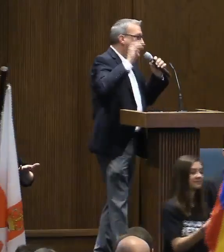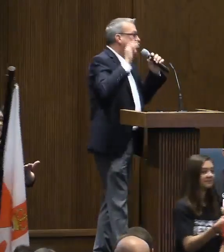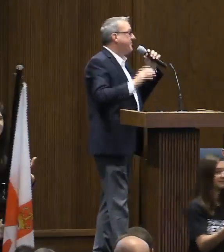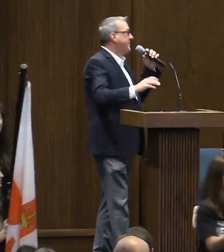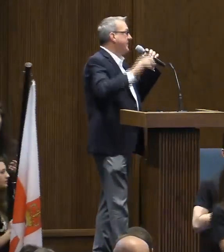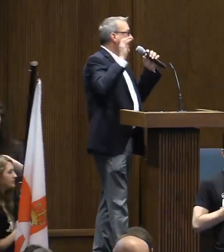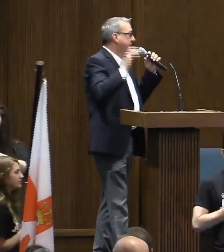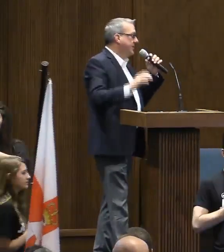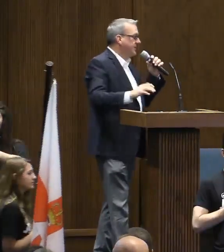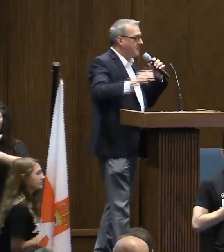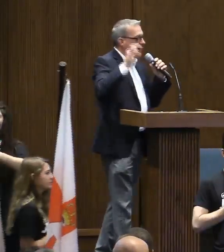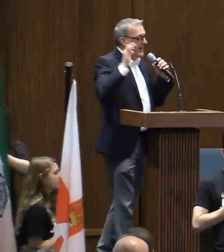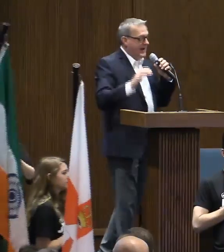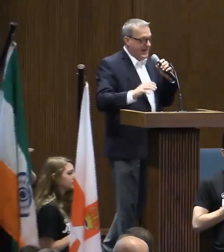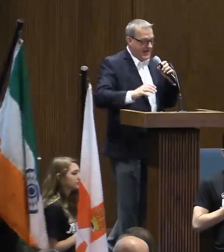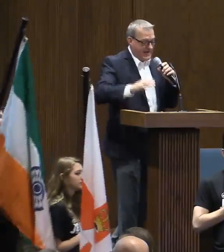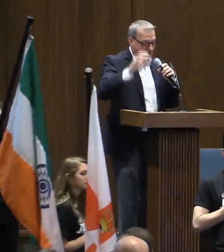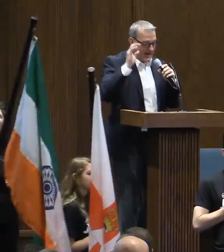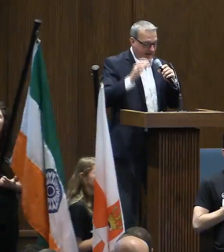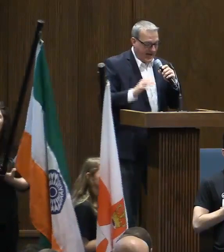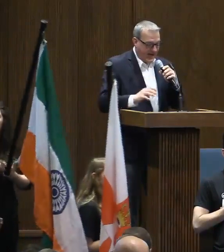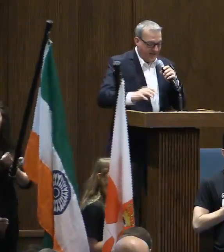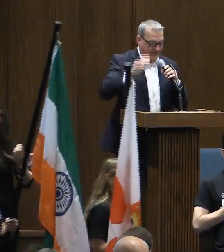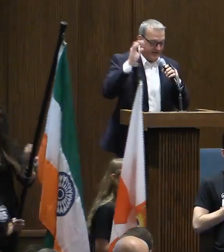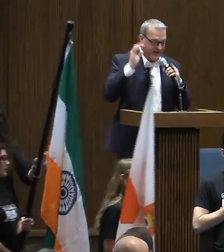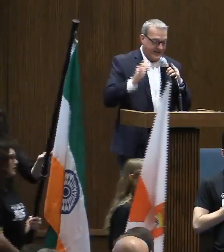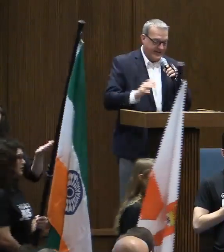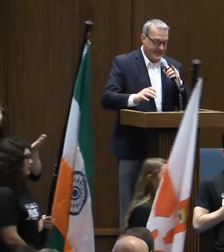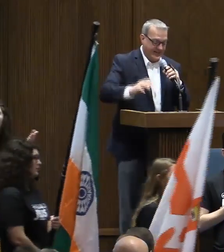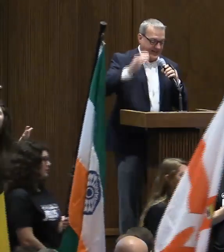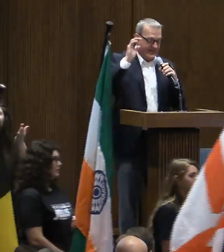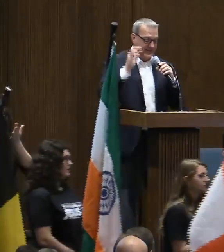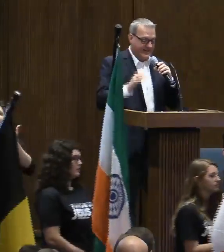failures. Fill my life